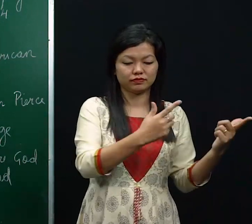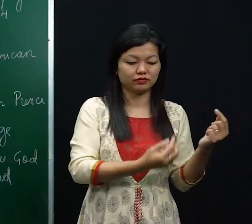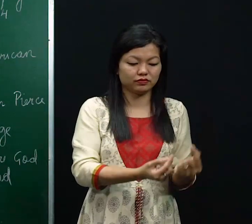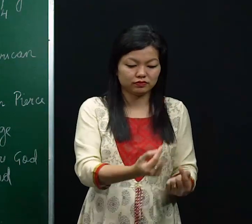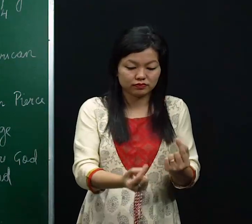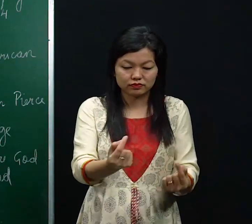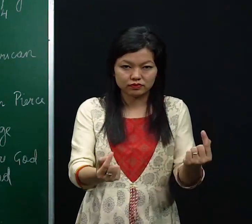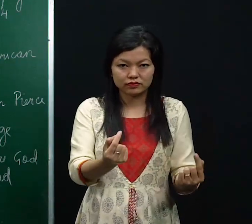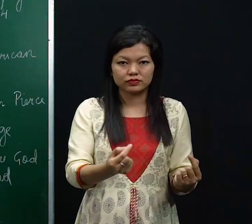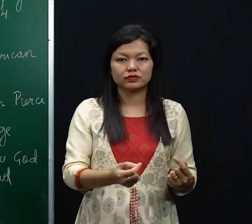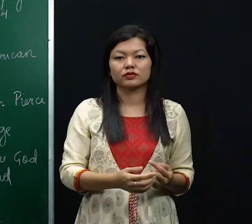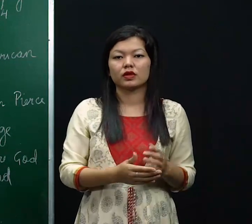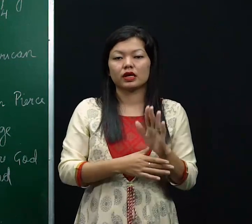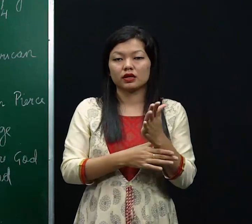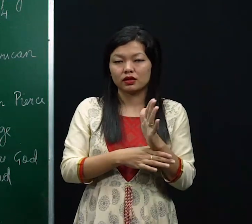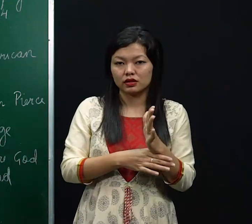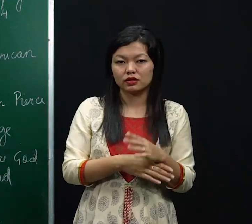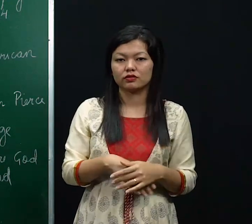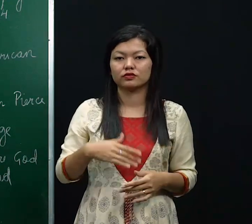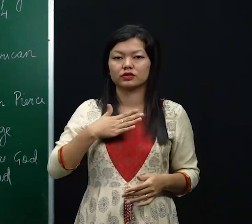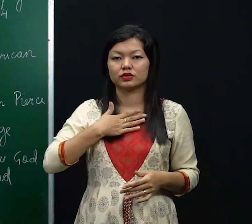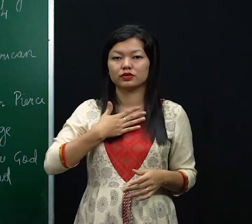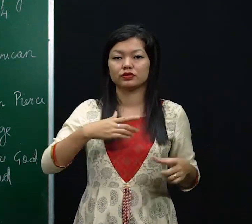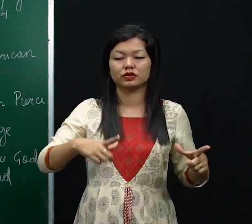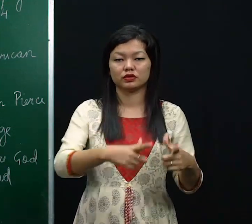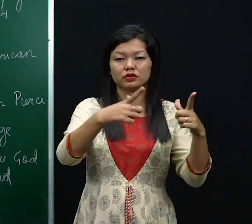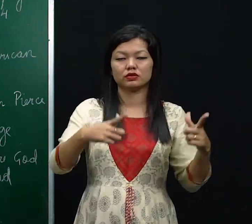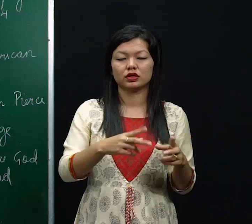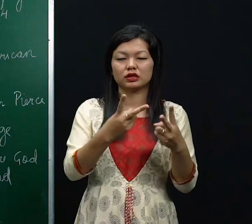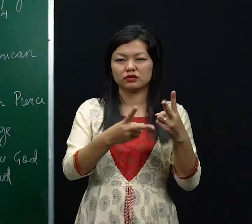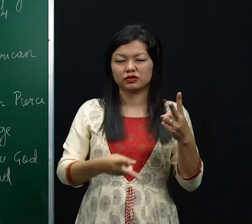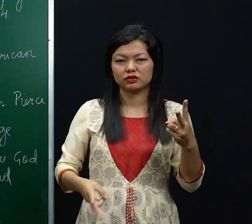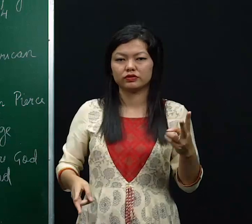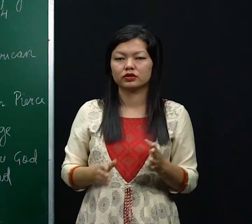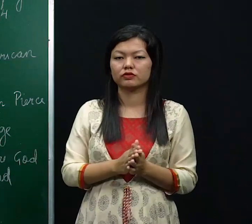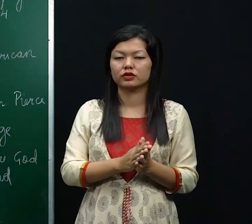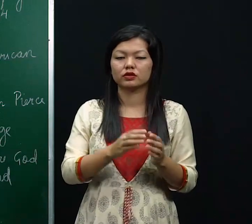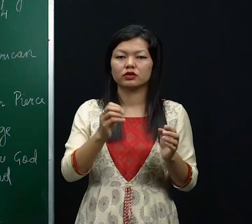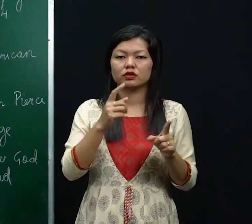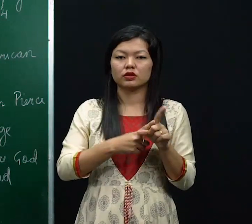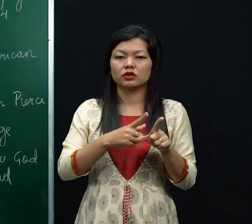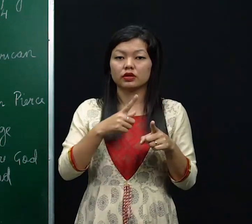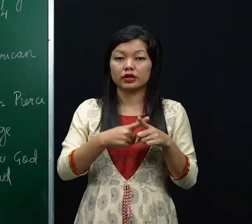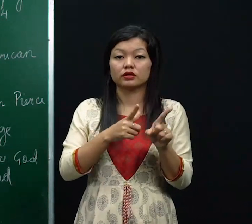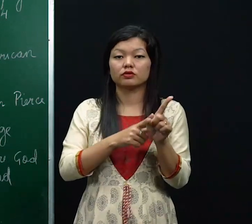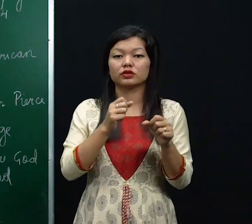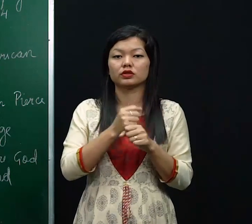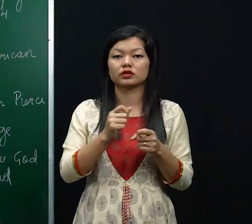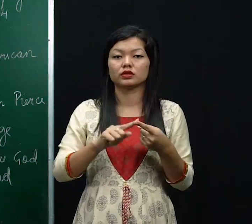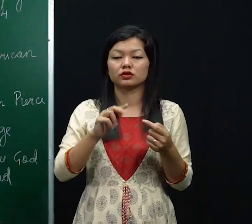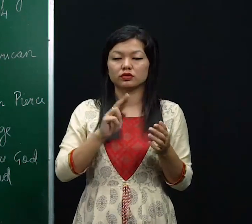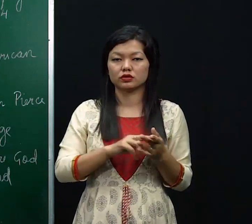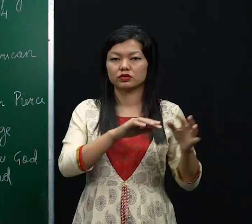how we get the air to breathe every day. And here the chief of the American, of the Native American, wanted to convey this message